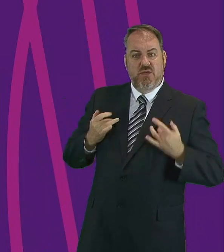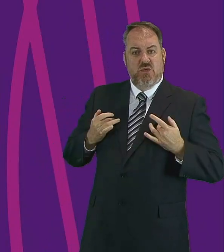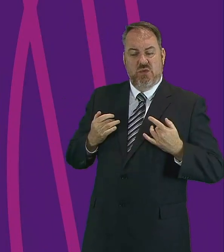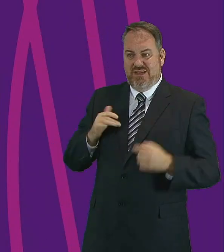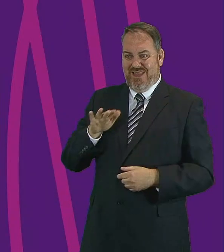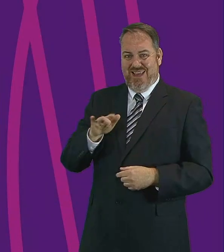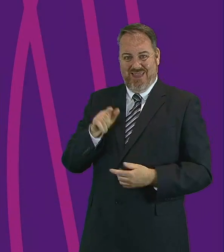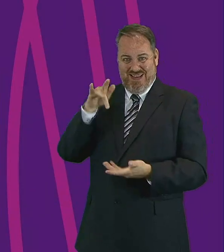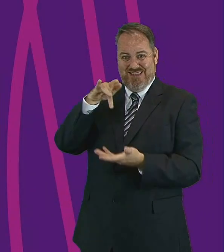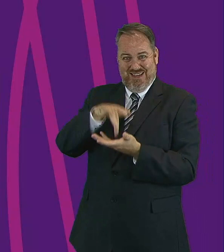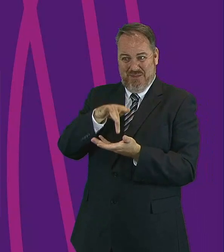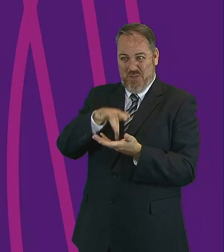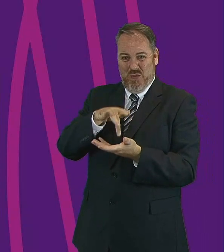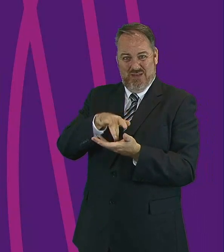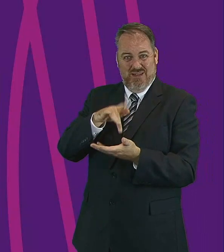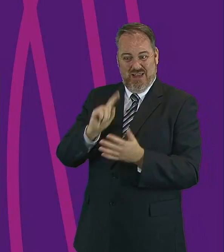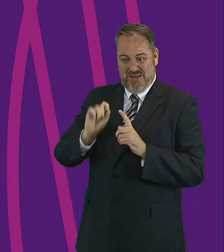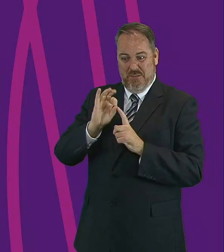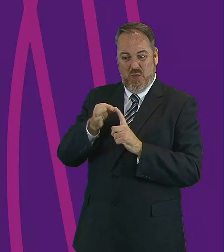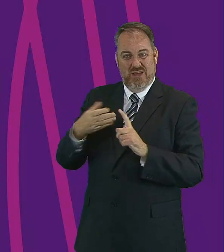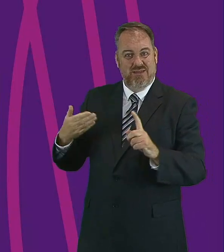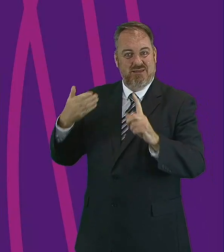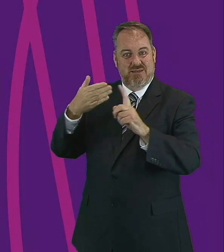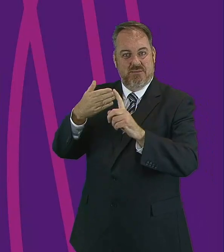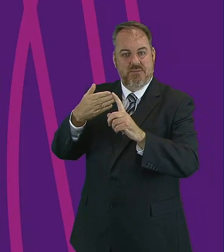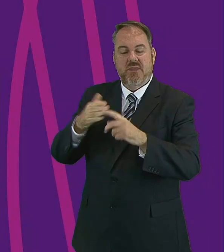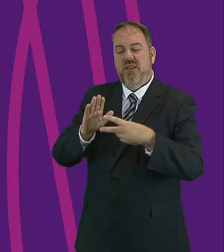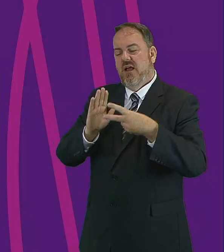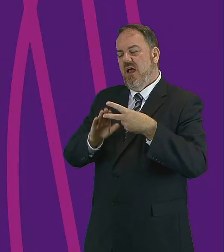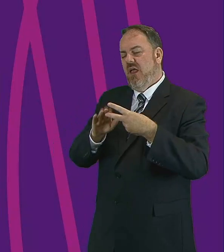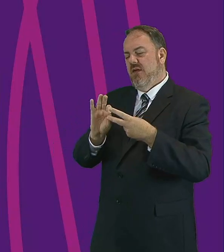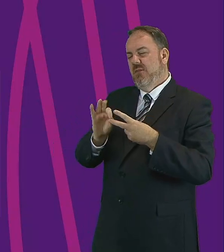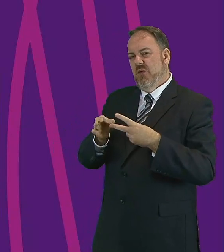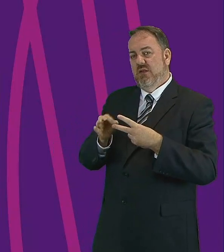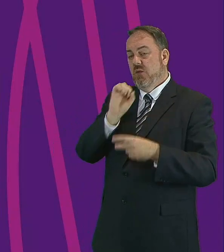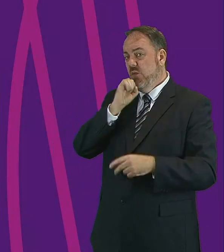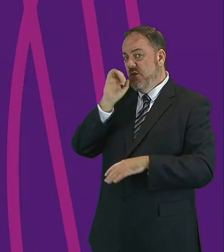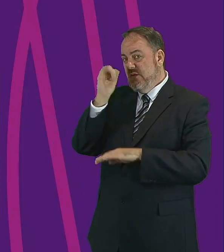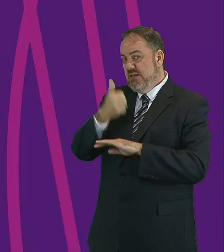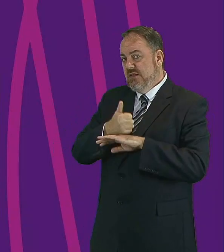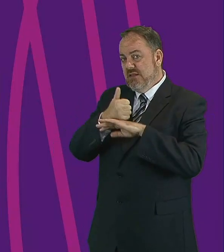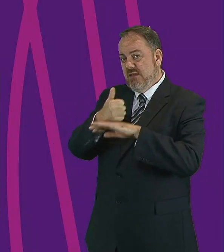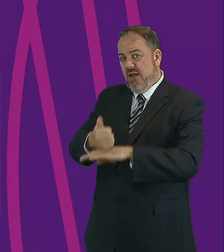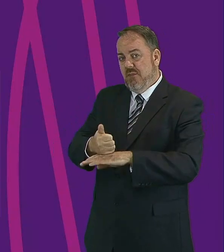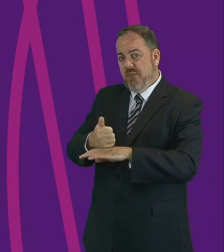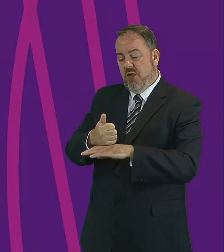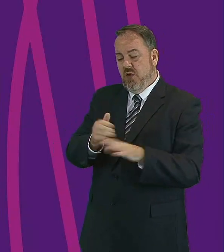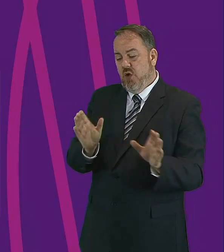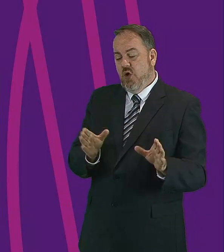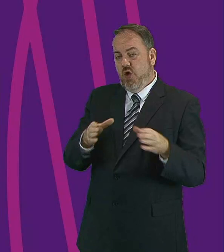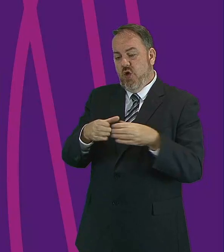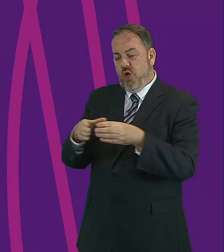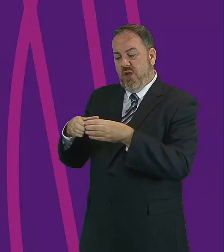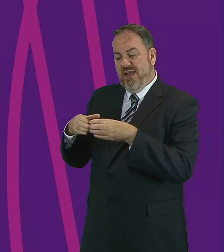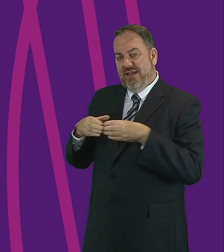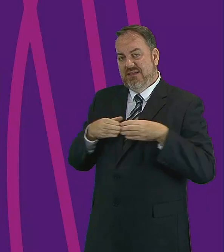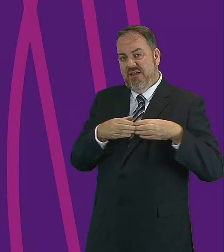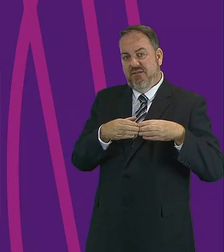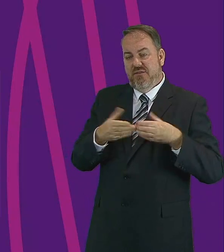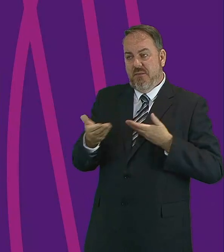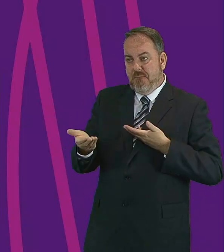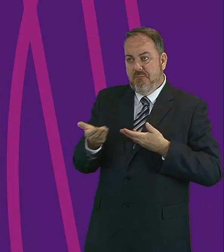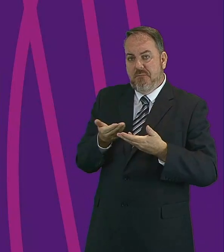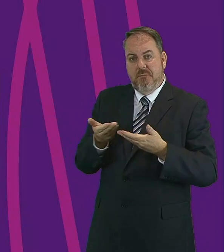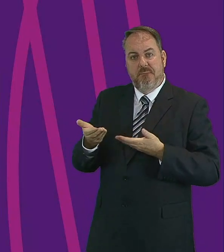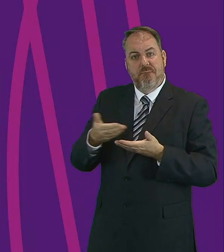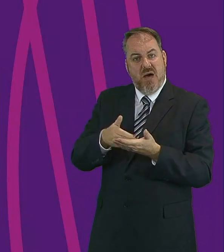the centre of that review? Secondly, will you establish collective bargaining in the care sector, as